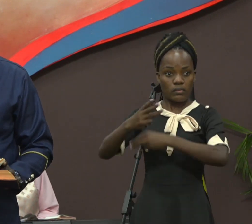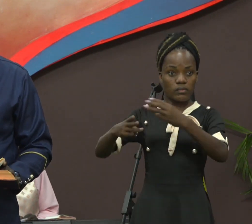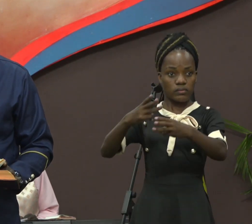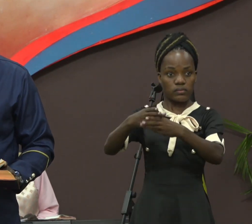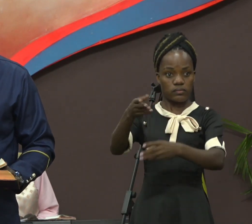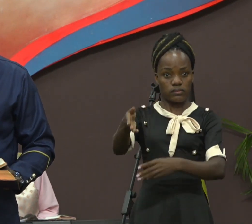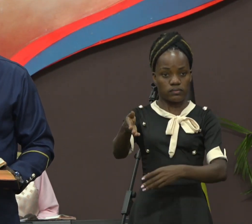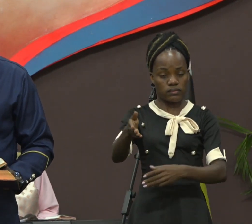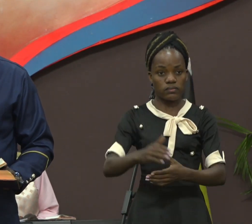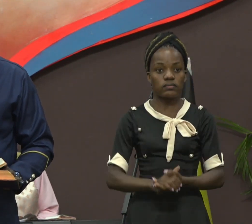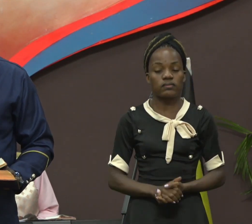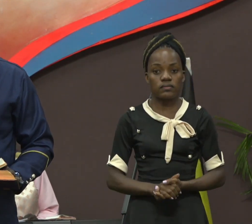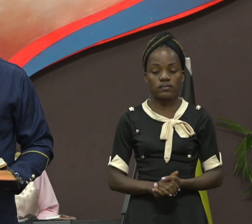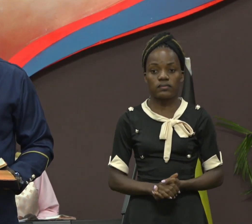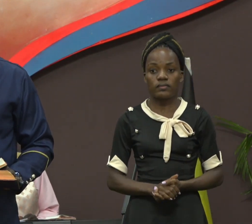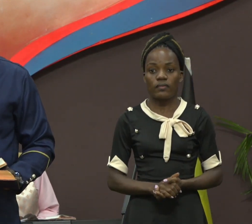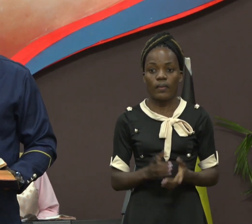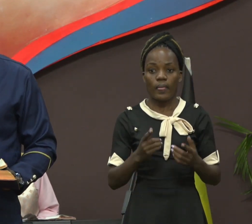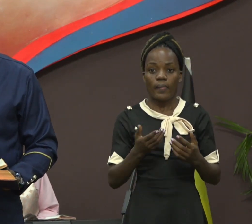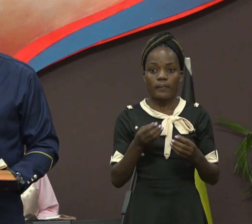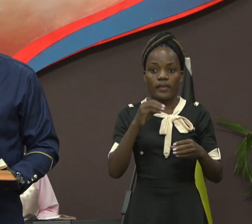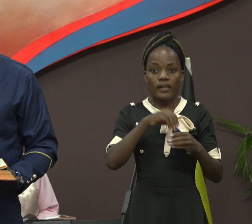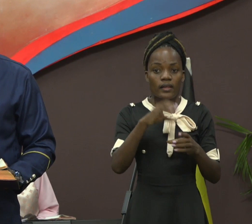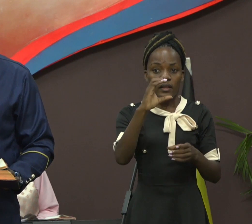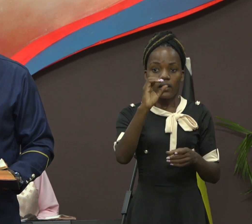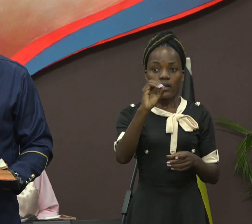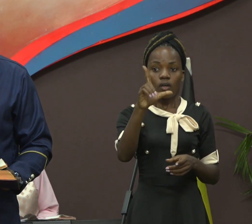the physical world. In